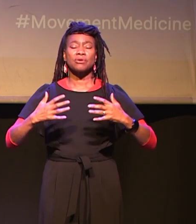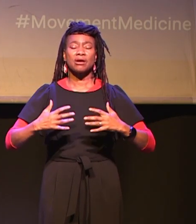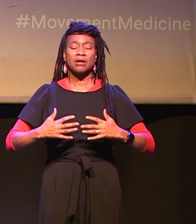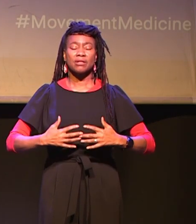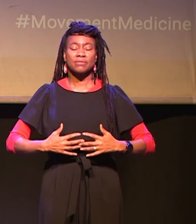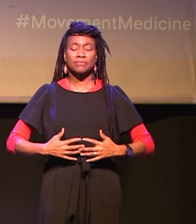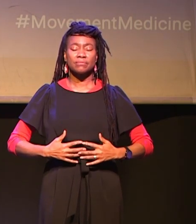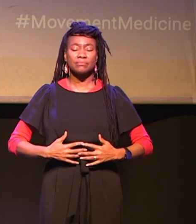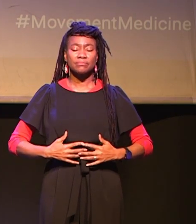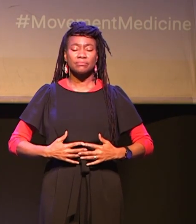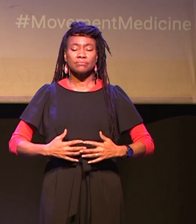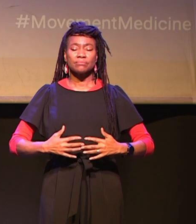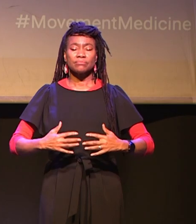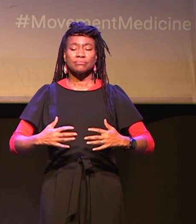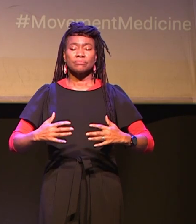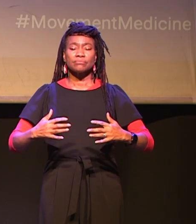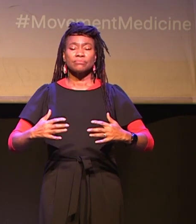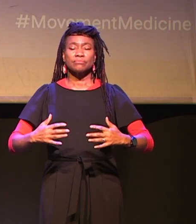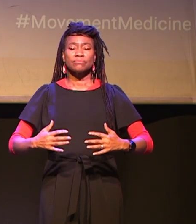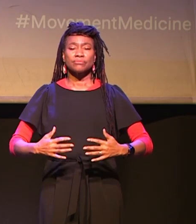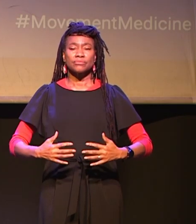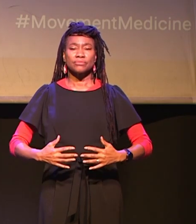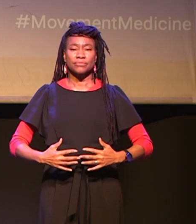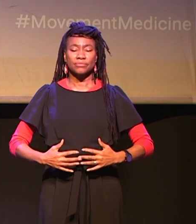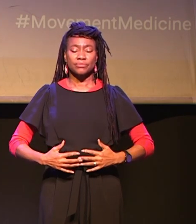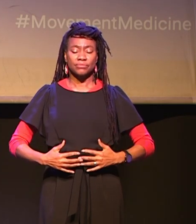bodies to the chairs beneath us,